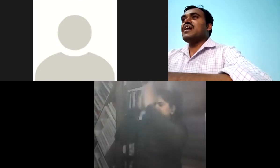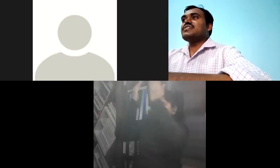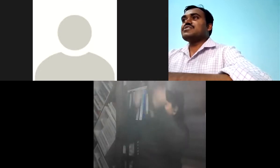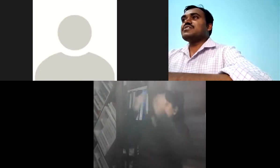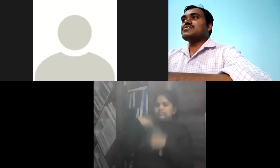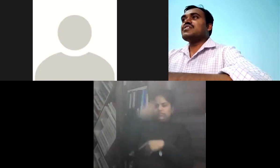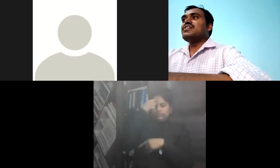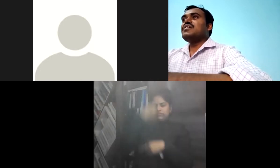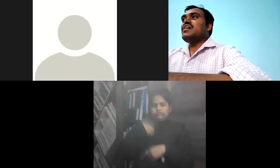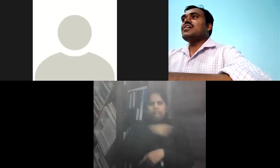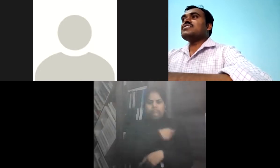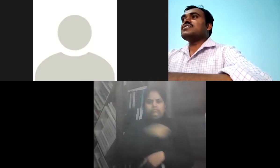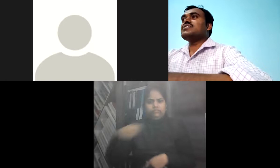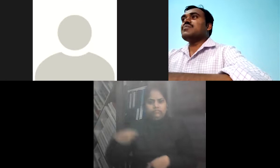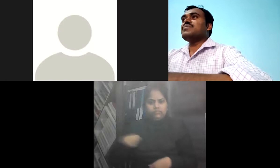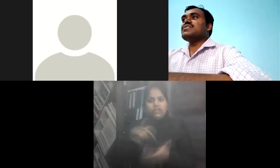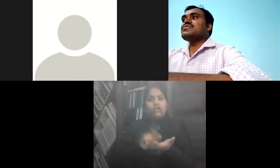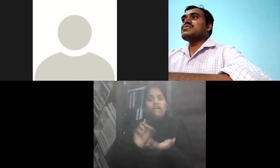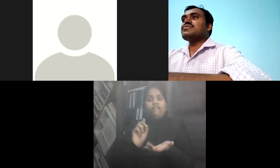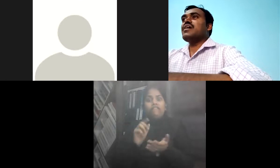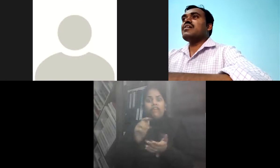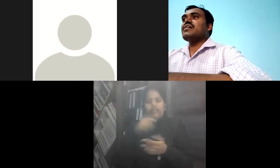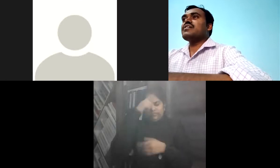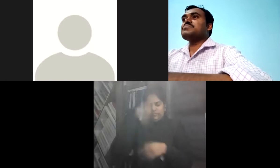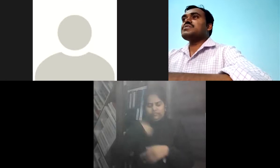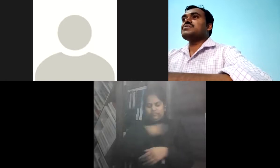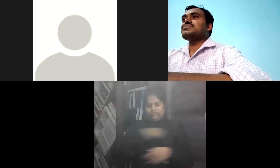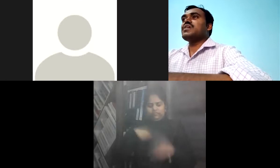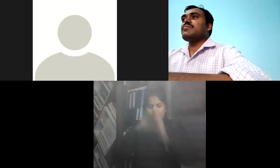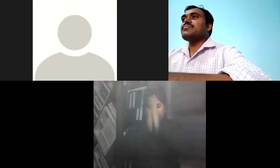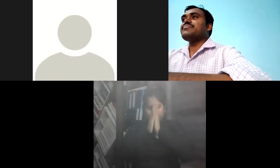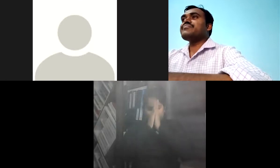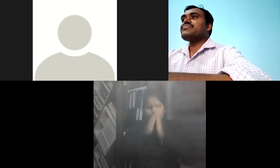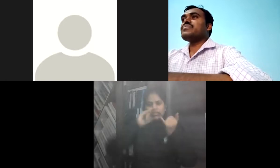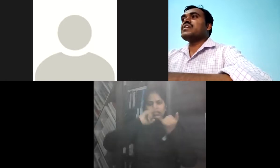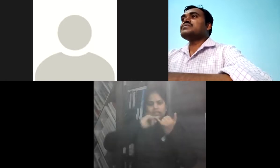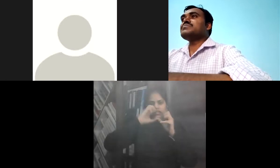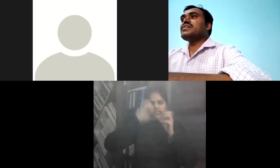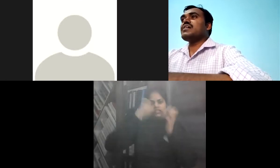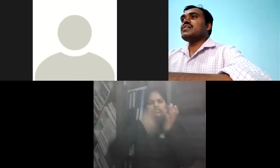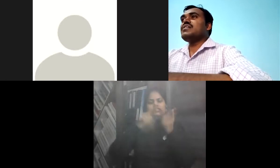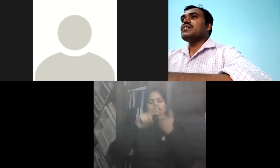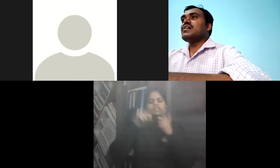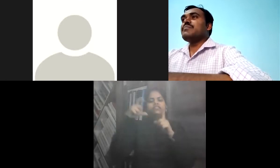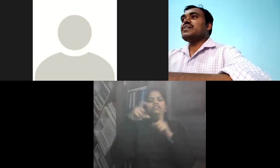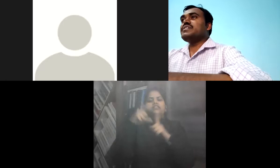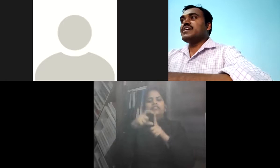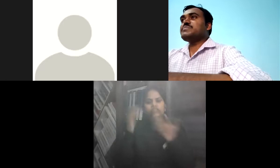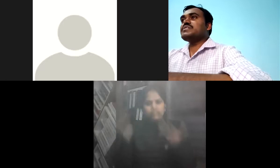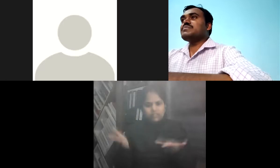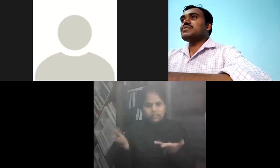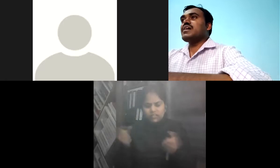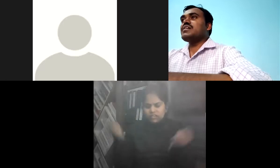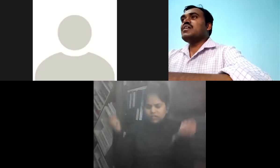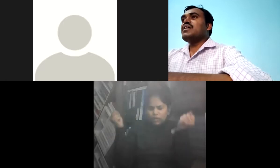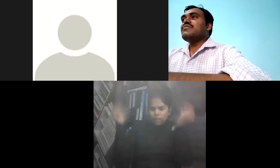Sacred Heart Church. He hung the drum in Jesus' neck and expects to drum. That's a miracle. I mean, that he expects